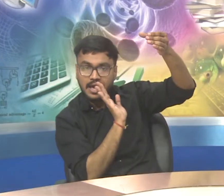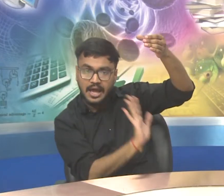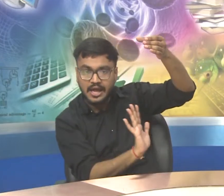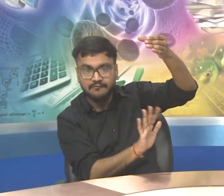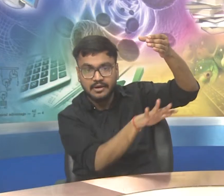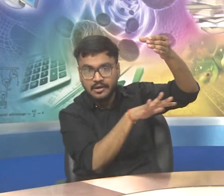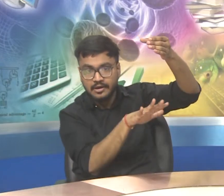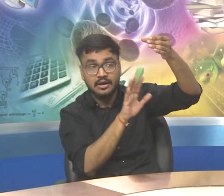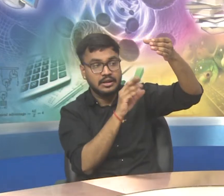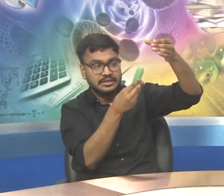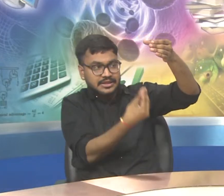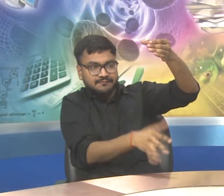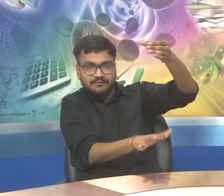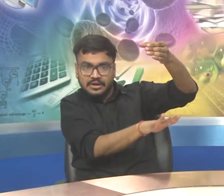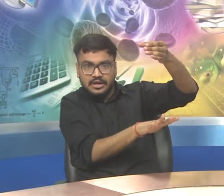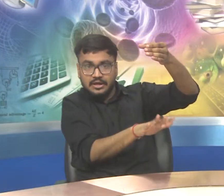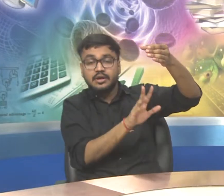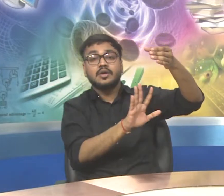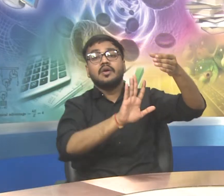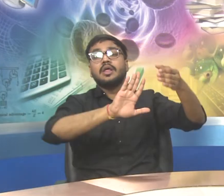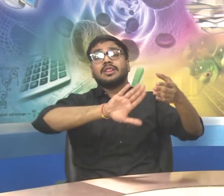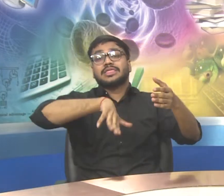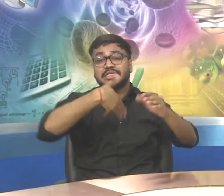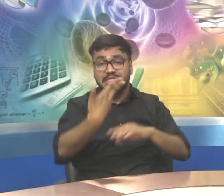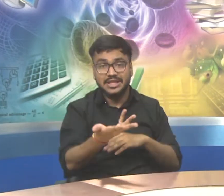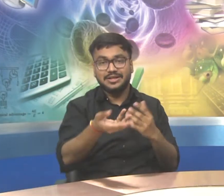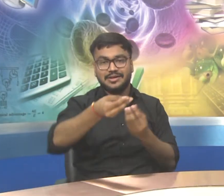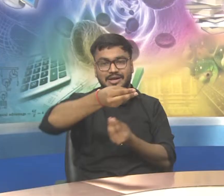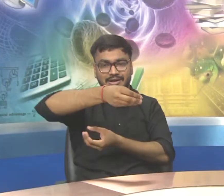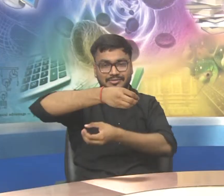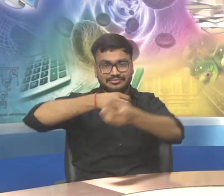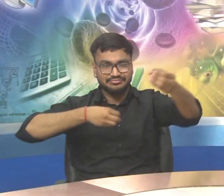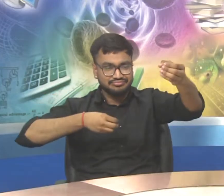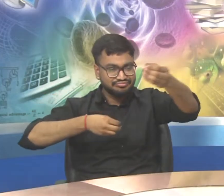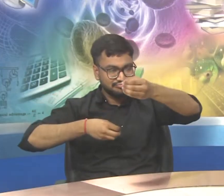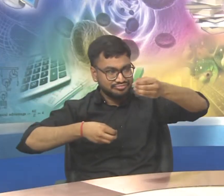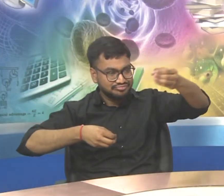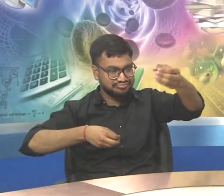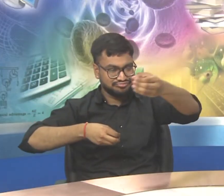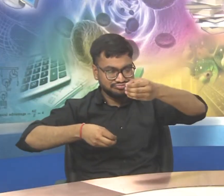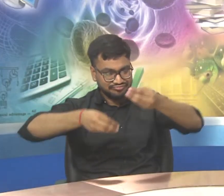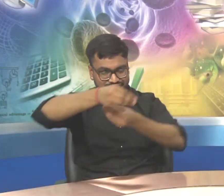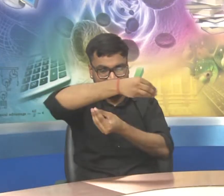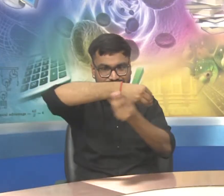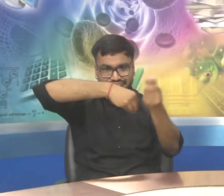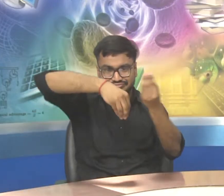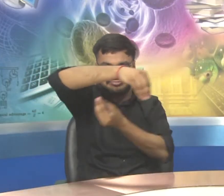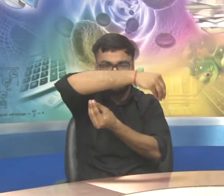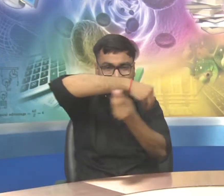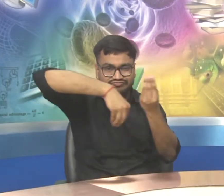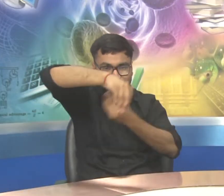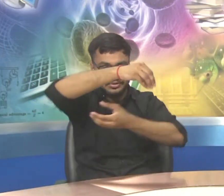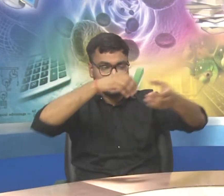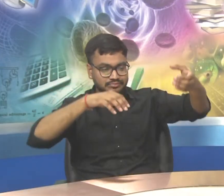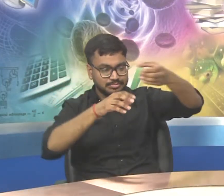or settled on the ground. And in third flask, you can see